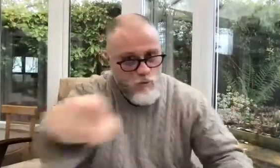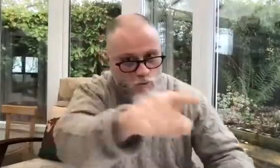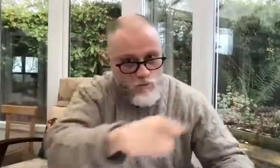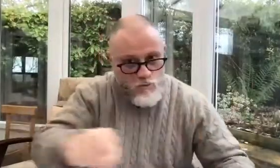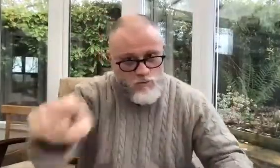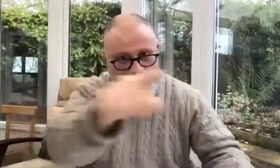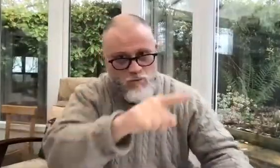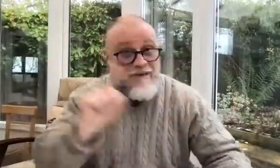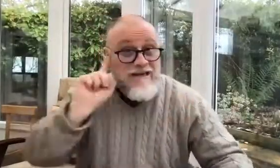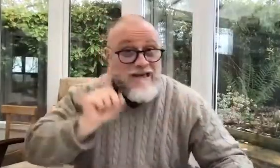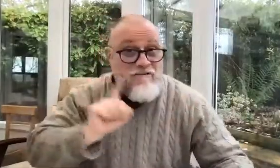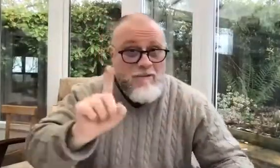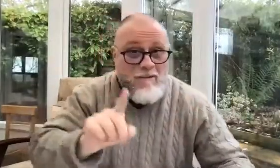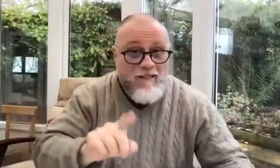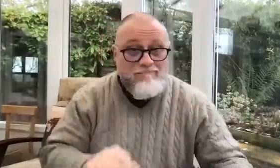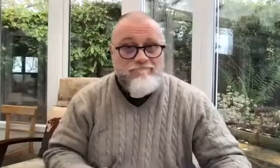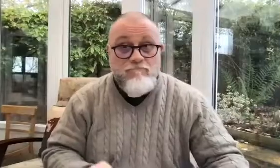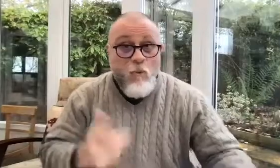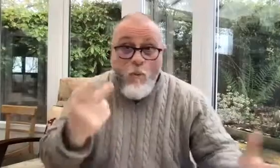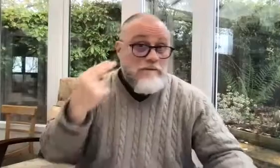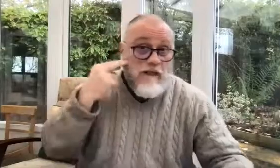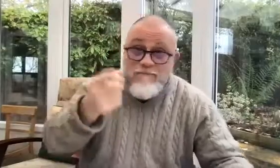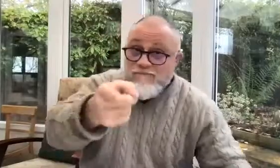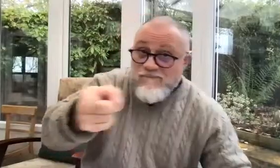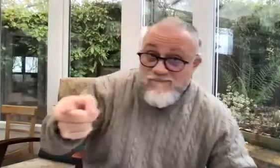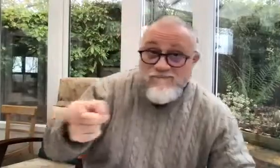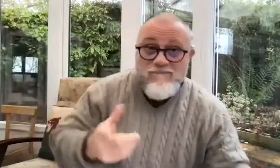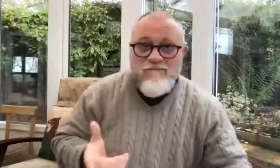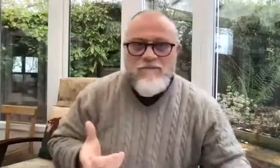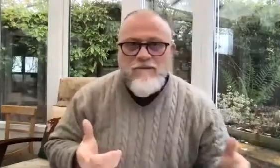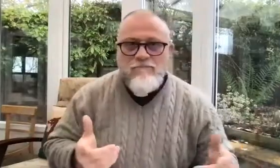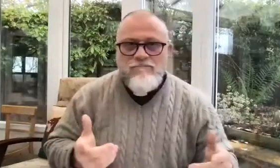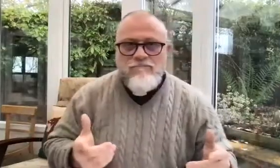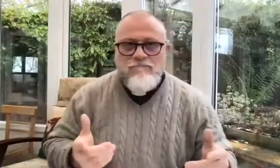So I want to ask you a question. This is to hearing people, or deaf actually.